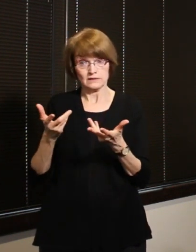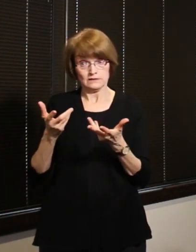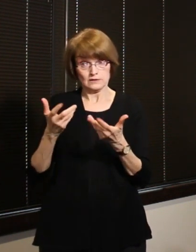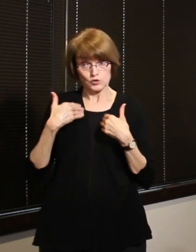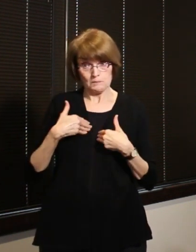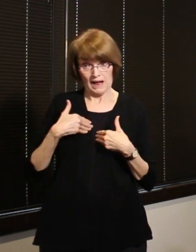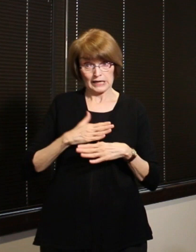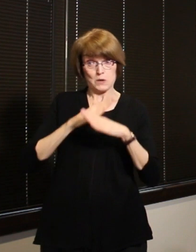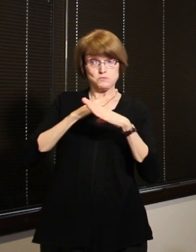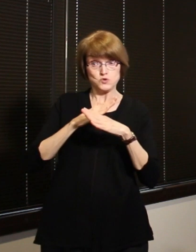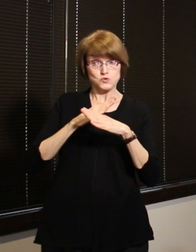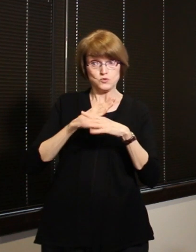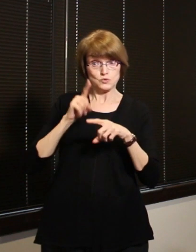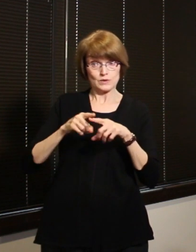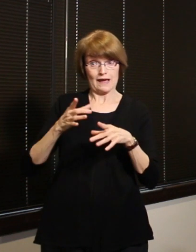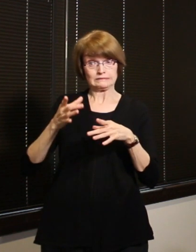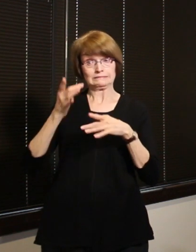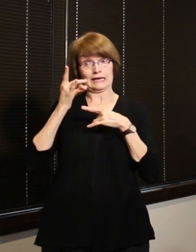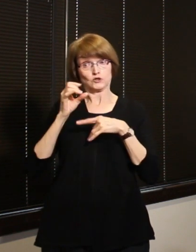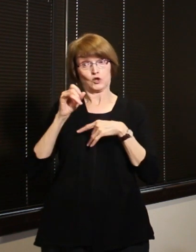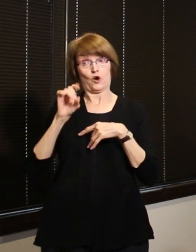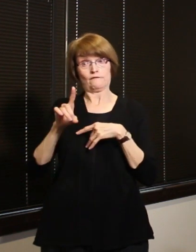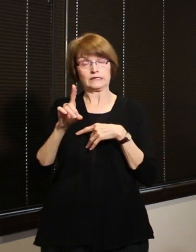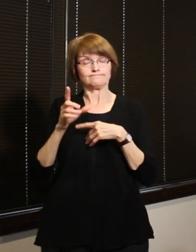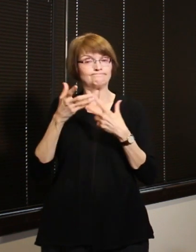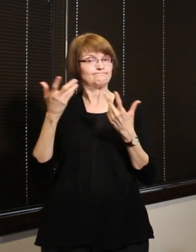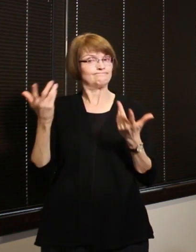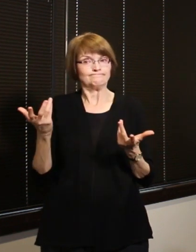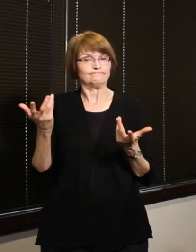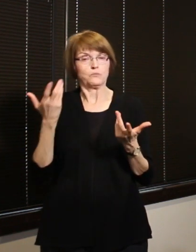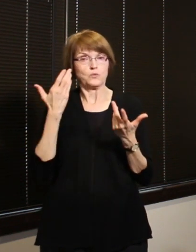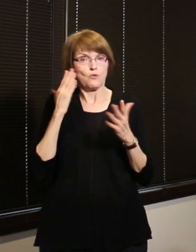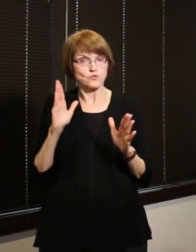to COVID or not. Different people have different